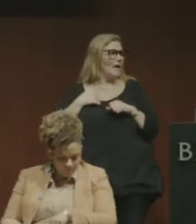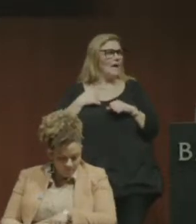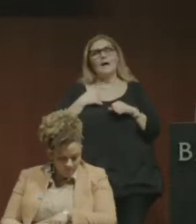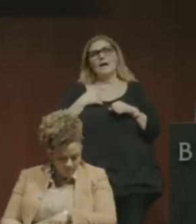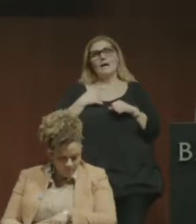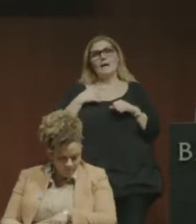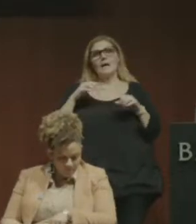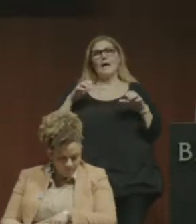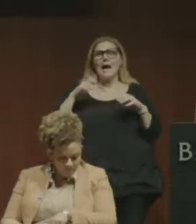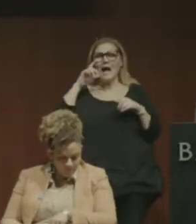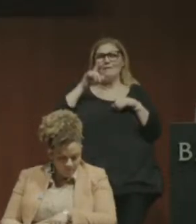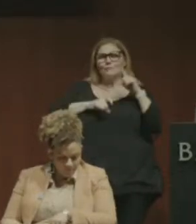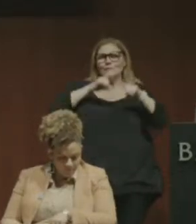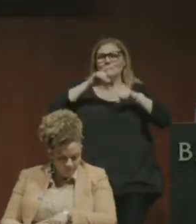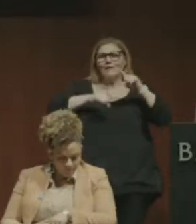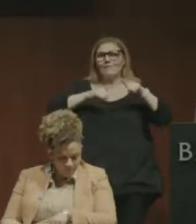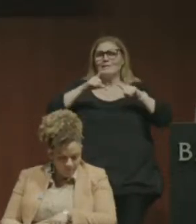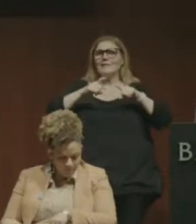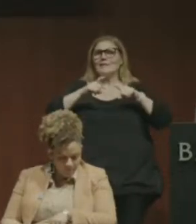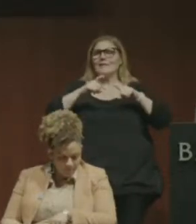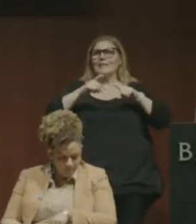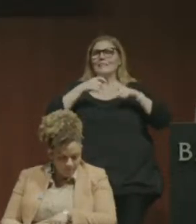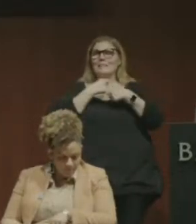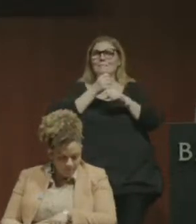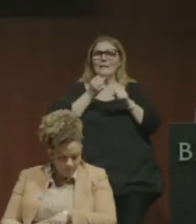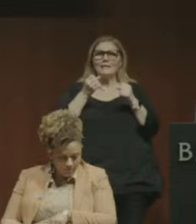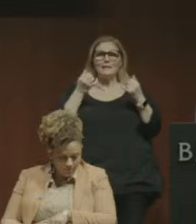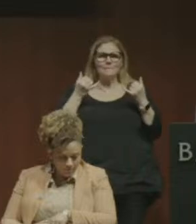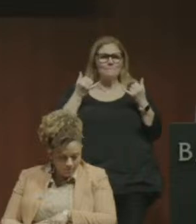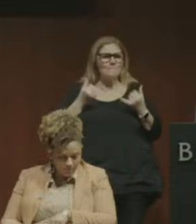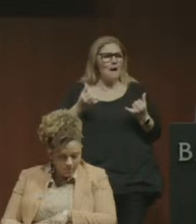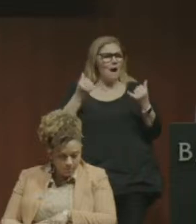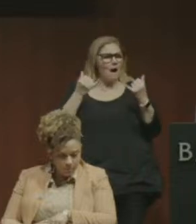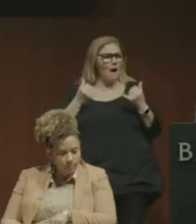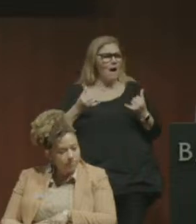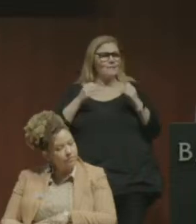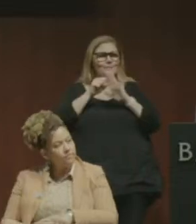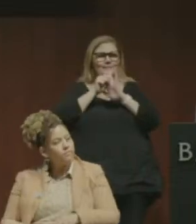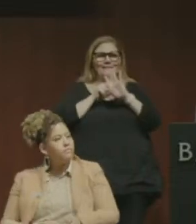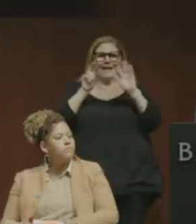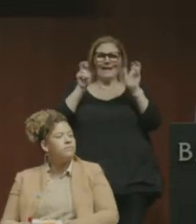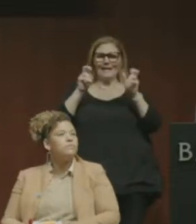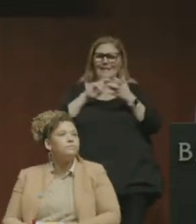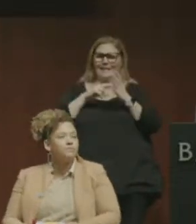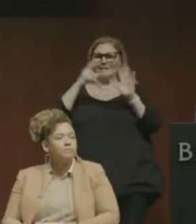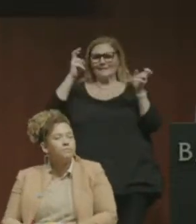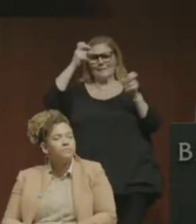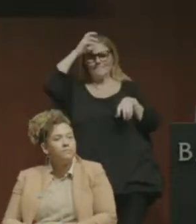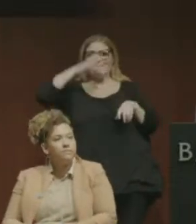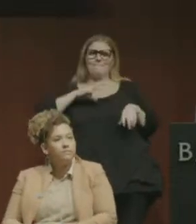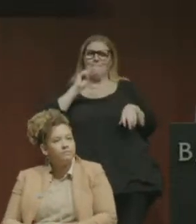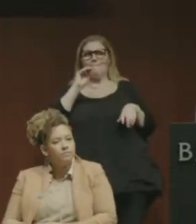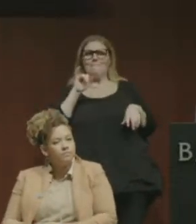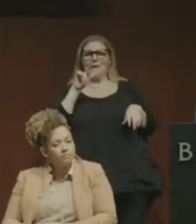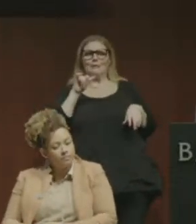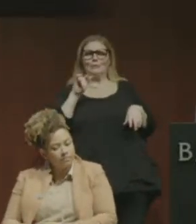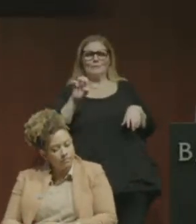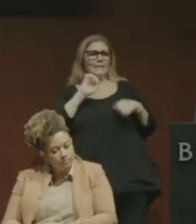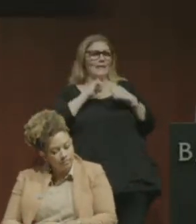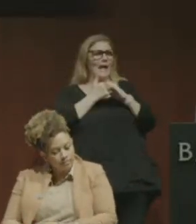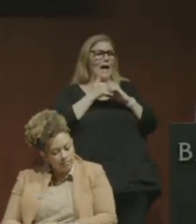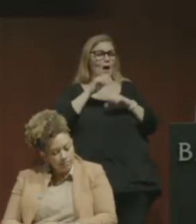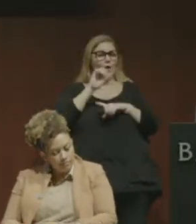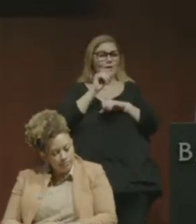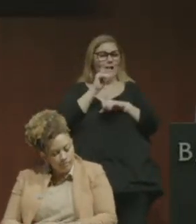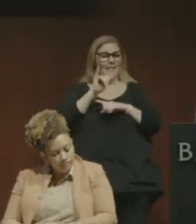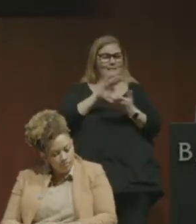I have to interrogate the making of the modern manly state, so the state that is masculine, and how colonies that